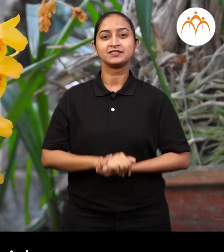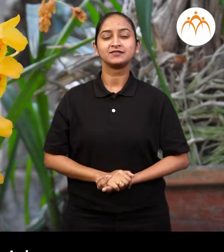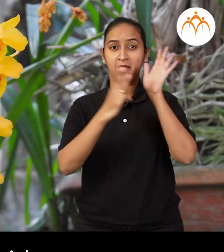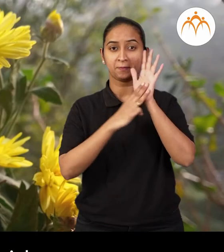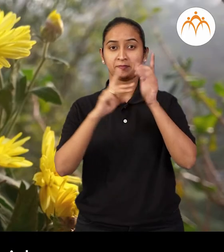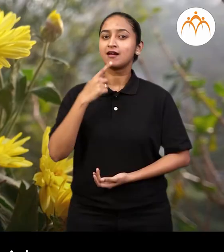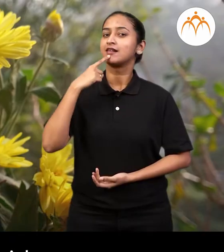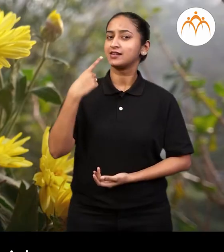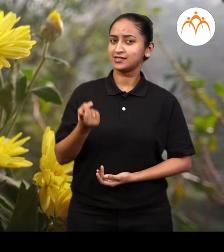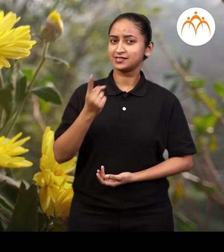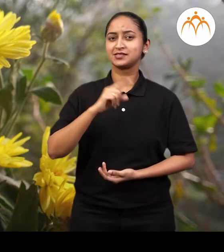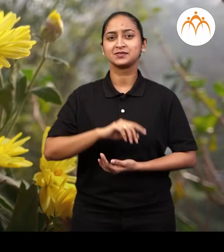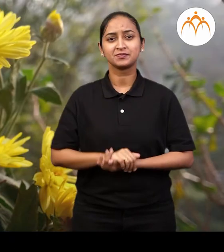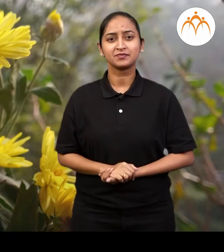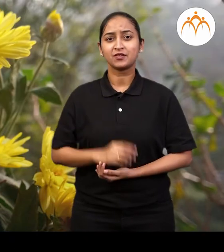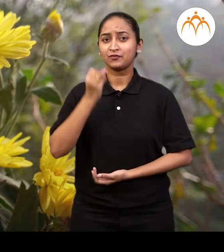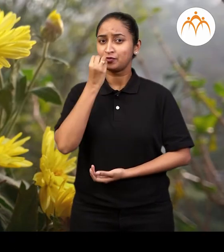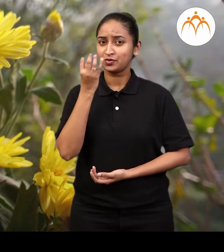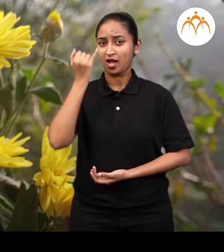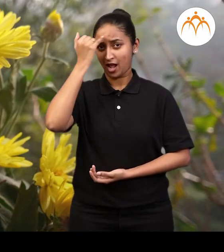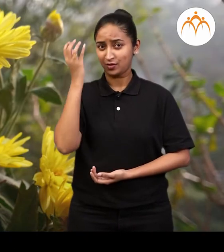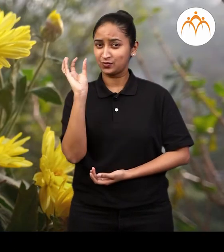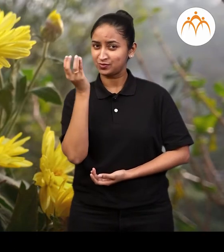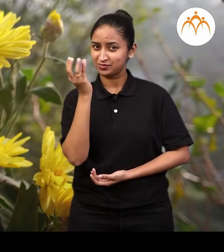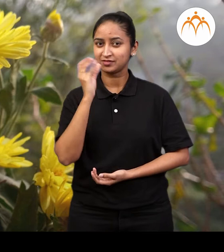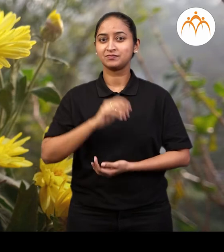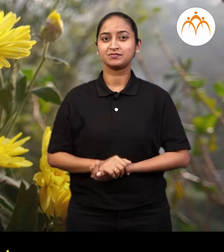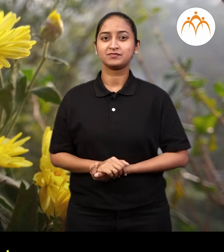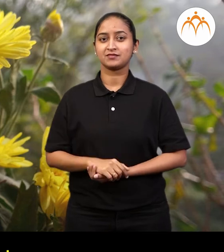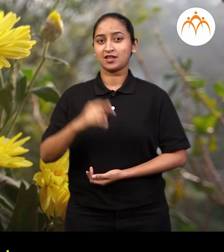also. Meena said, chrysanthemum.